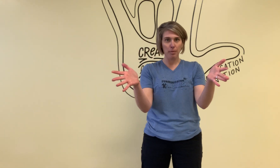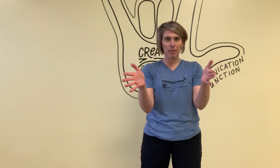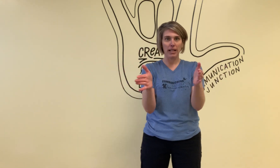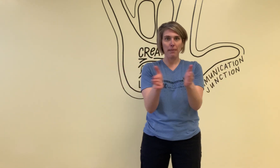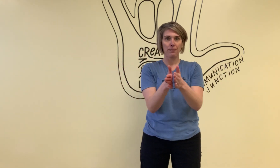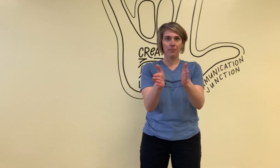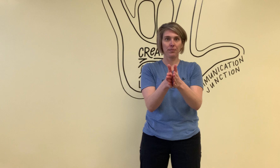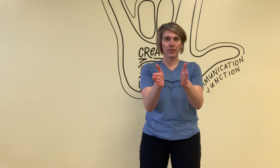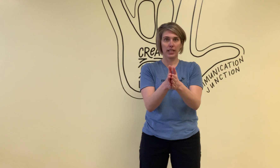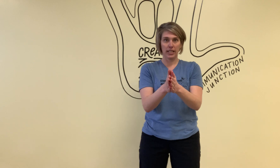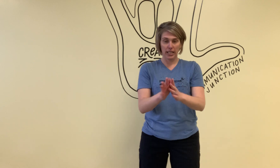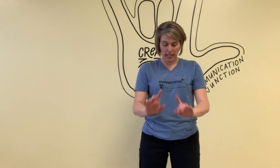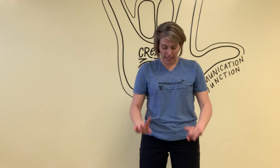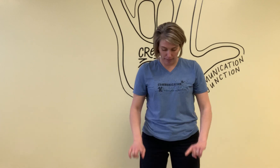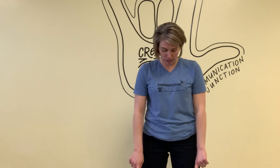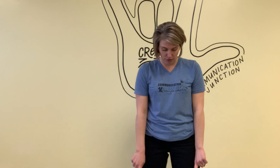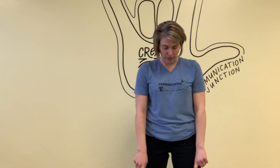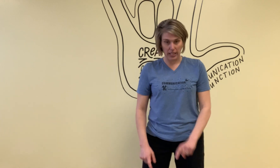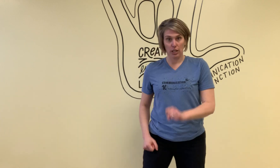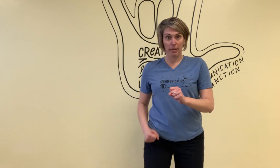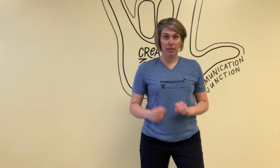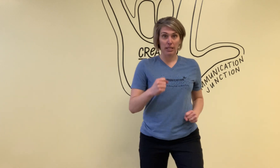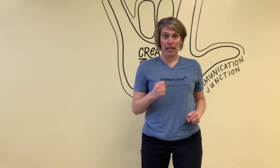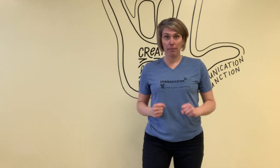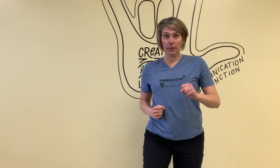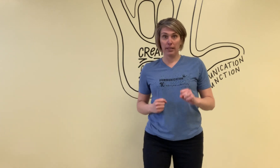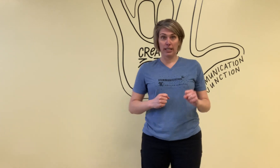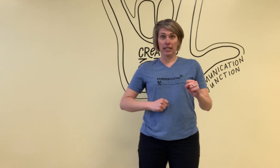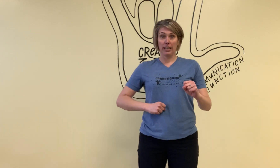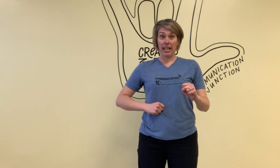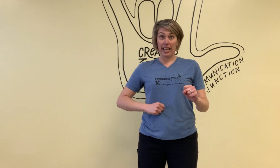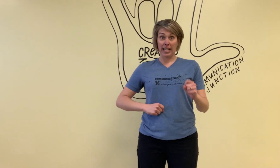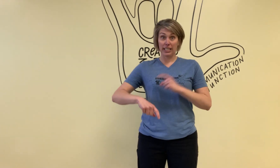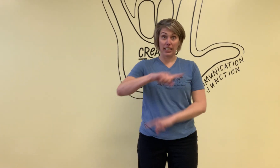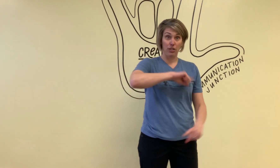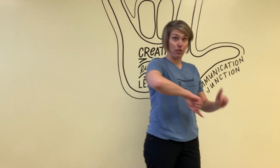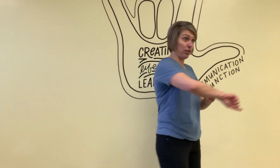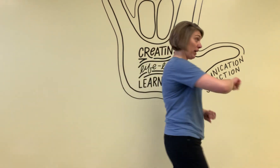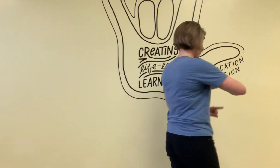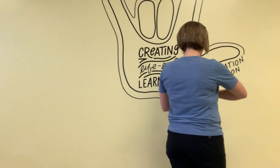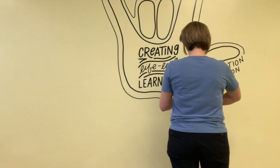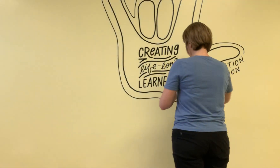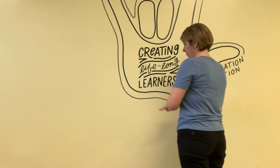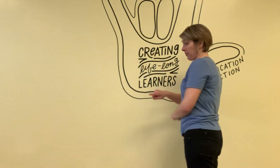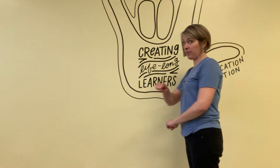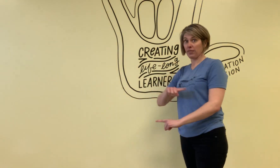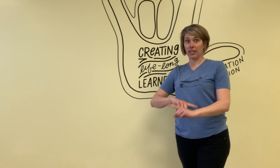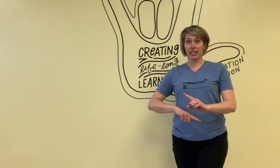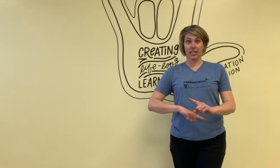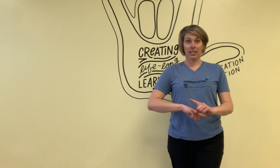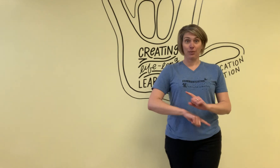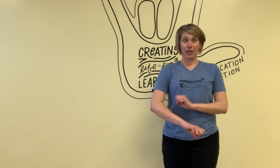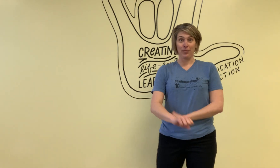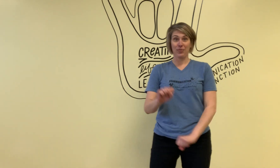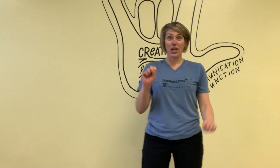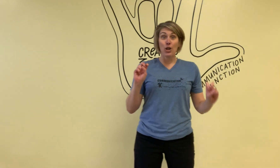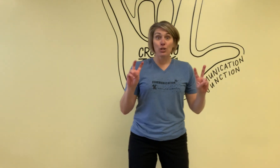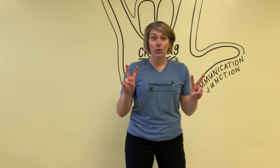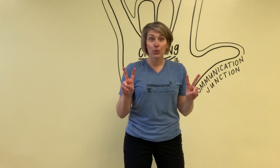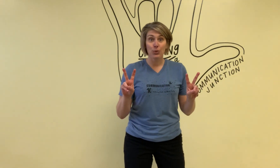them clap? How about your feet? Can you make them stop? And can you turn around? Here we go.